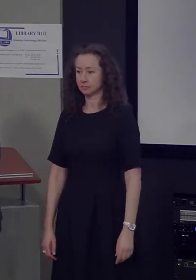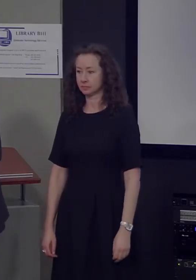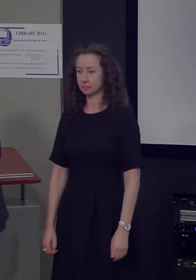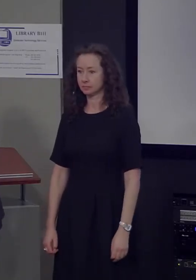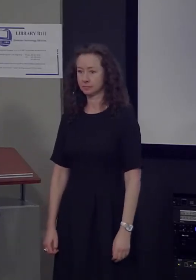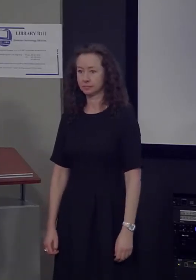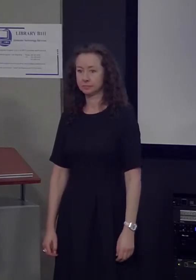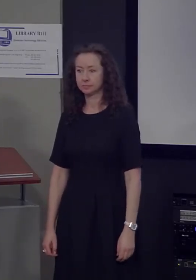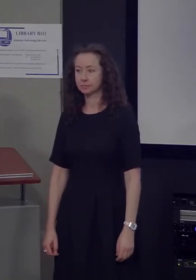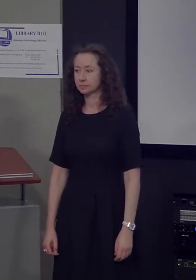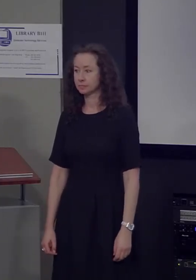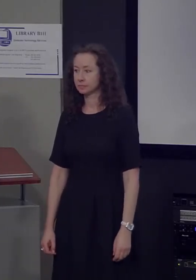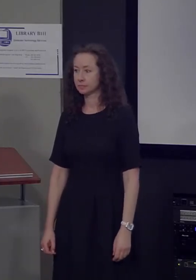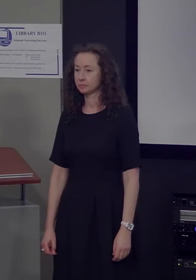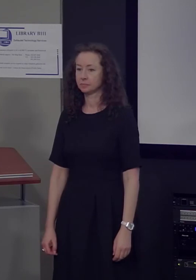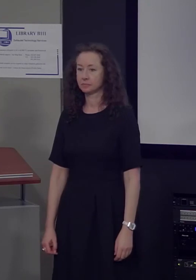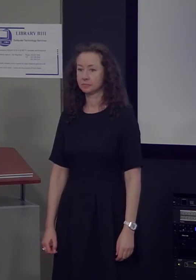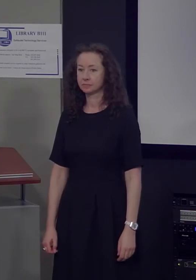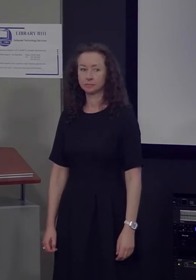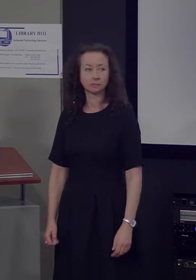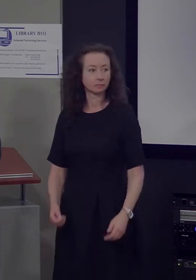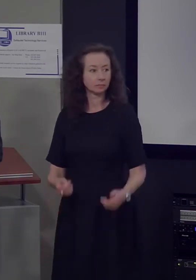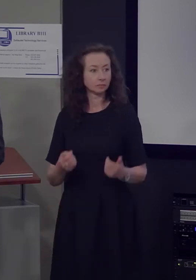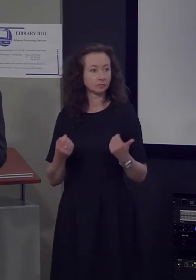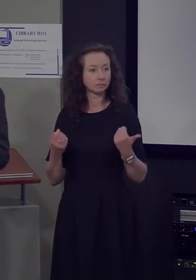So the floor is open for questions.